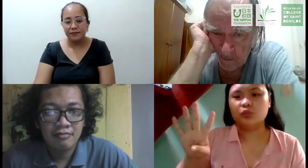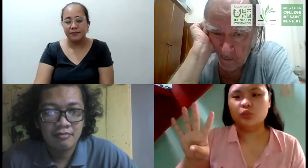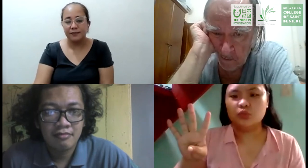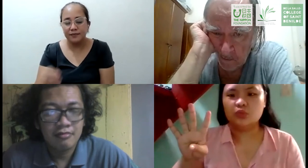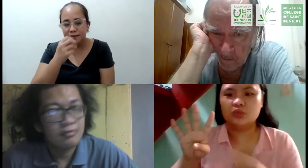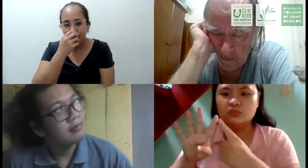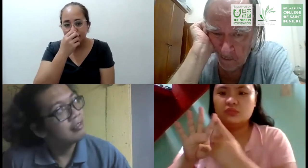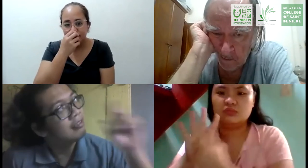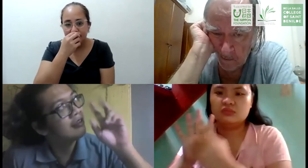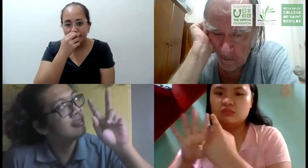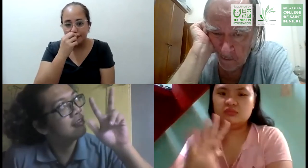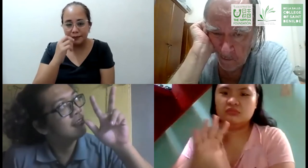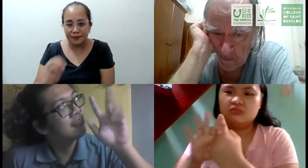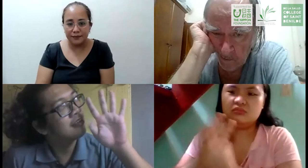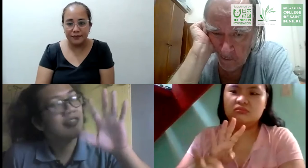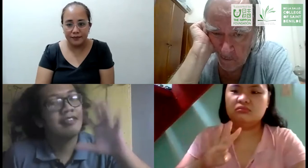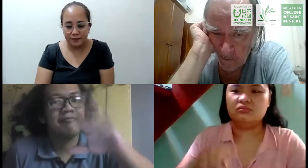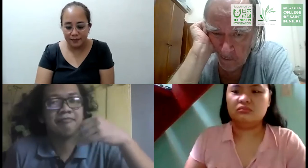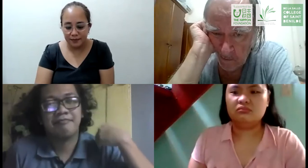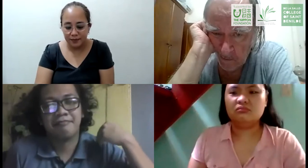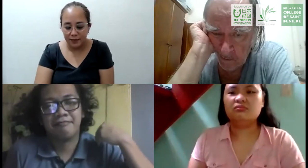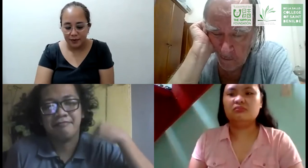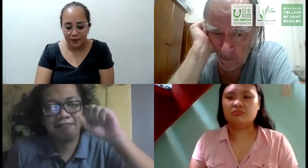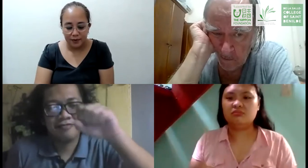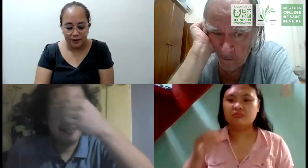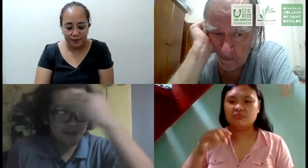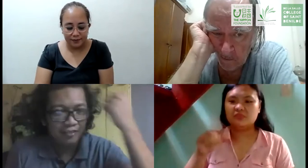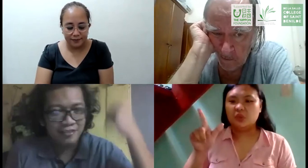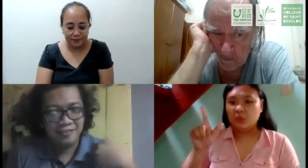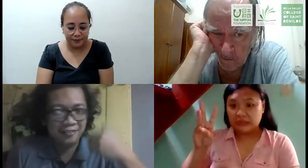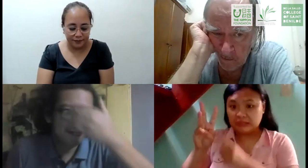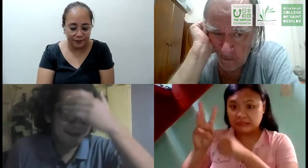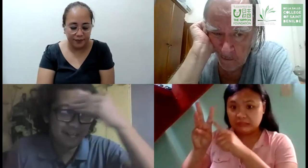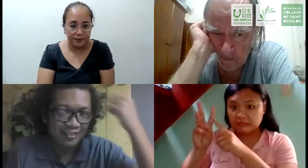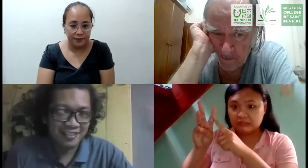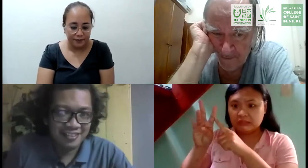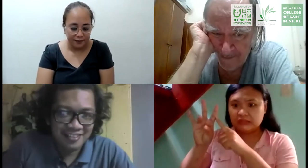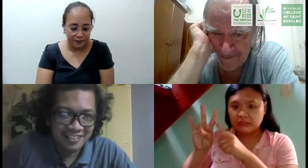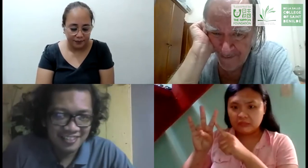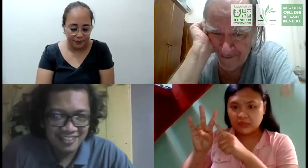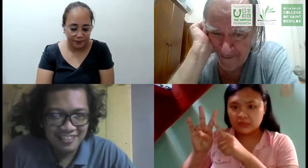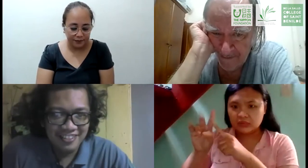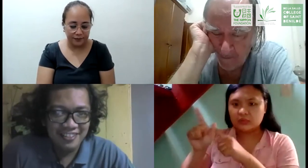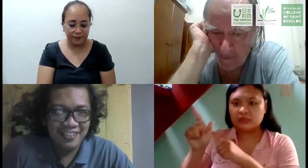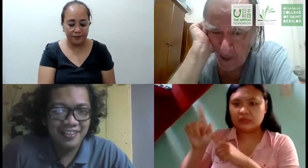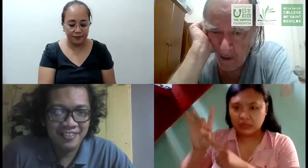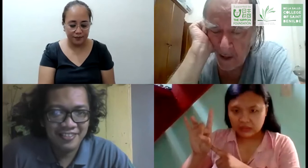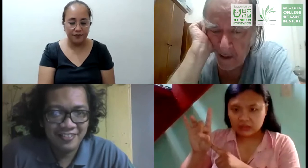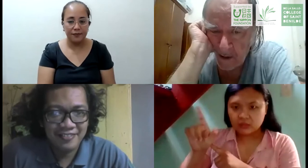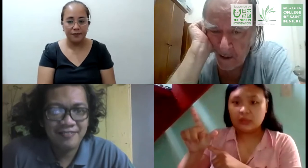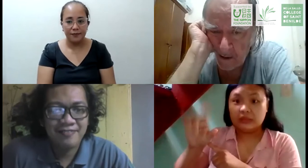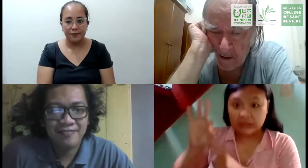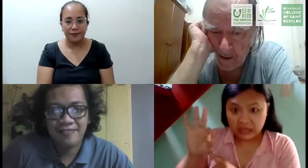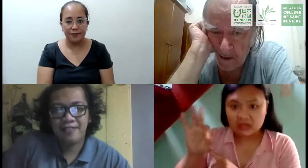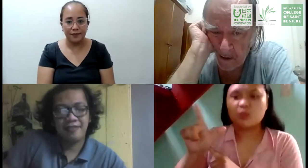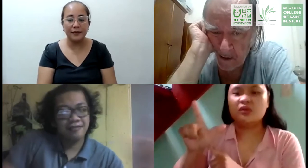So my last was 24 because of the fingers, the amount of fingers. So 6,